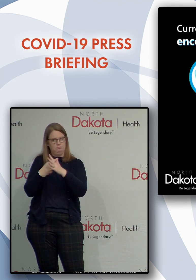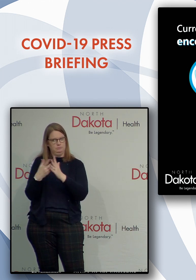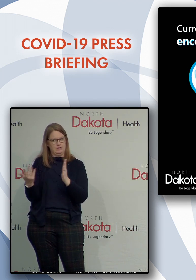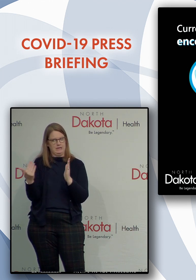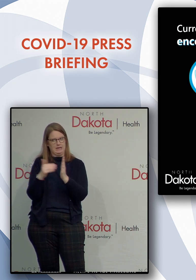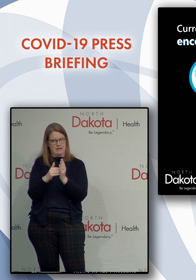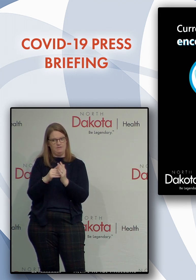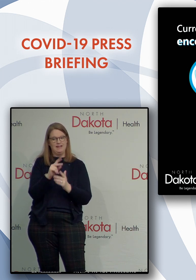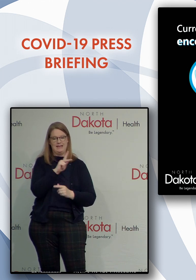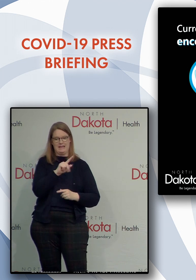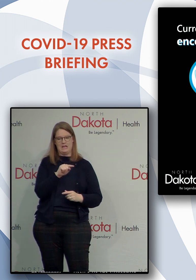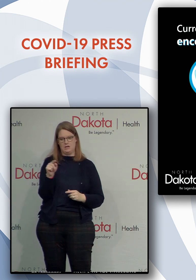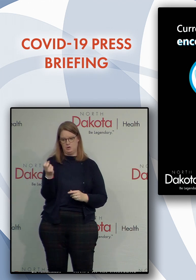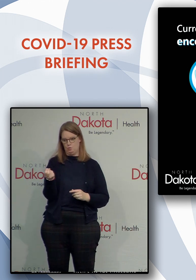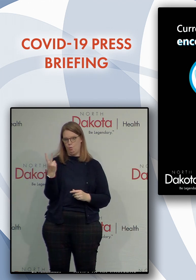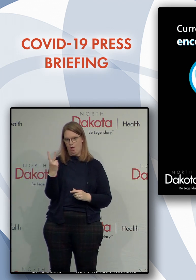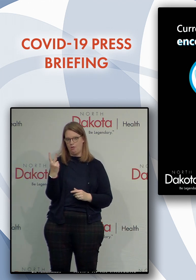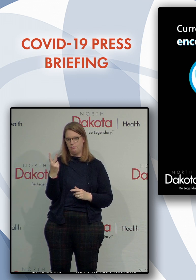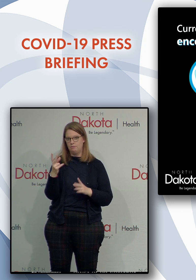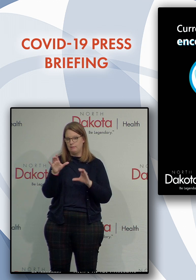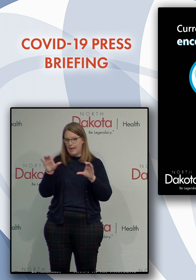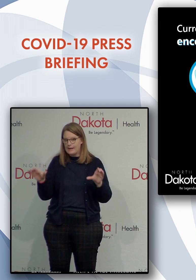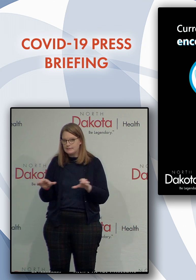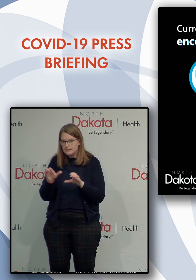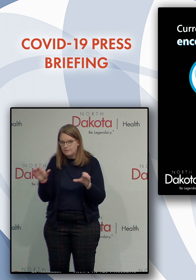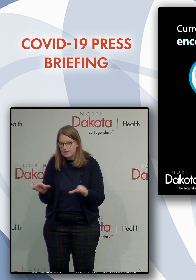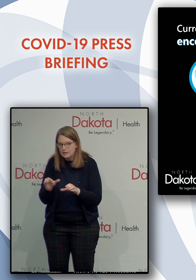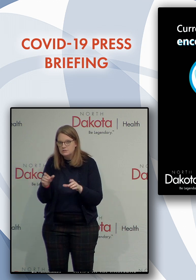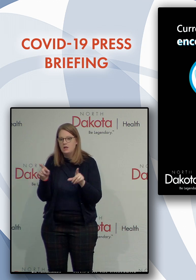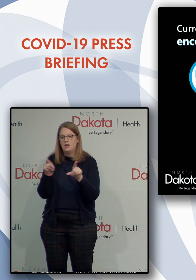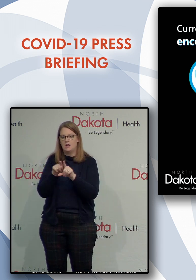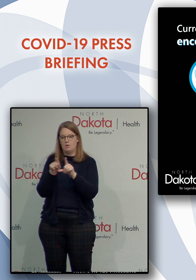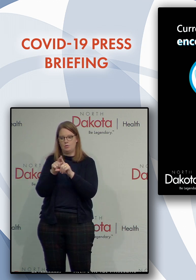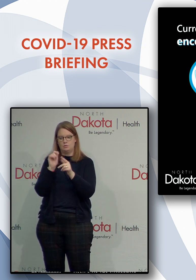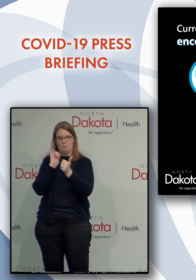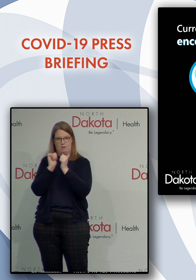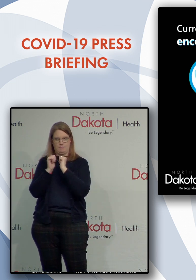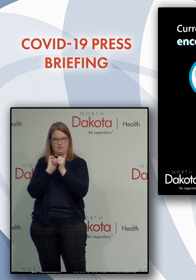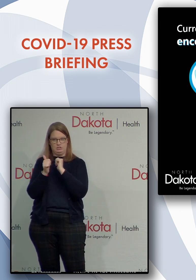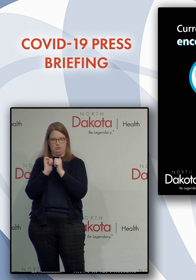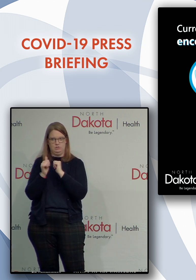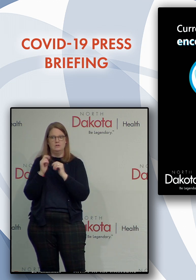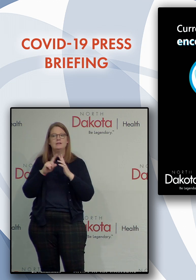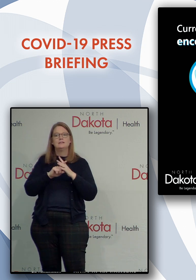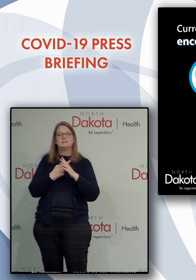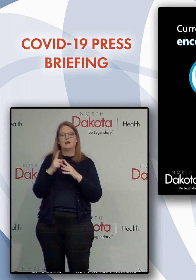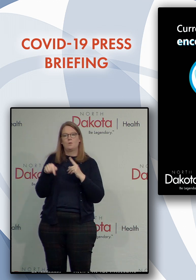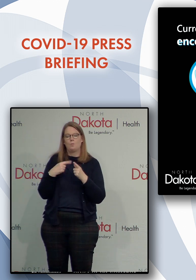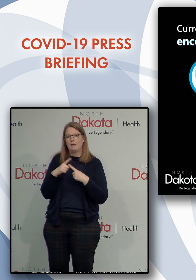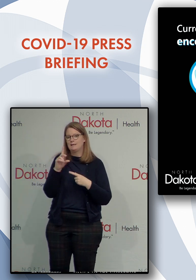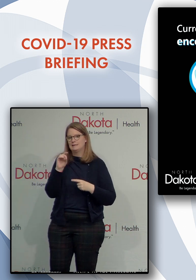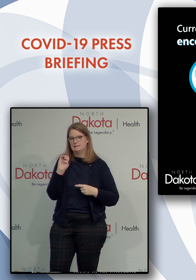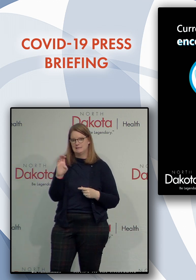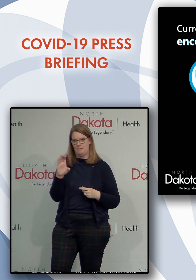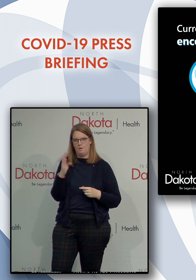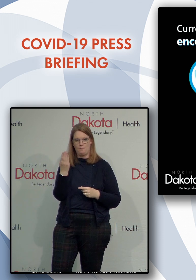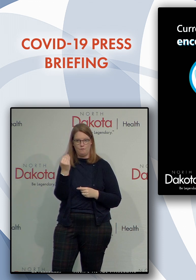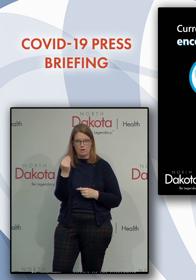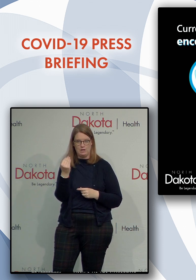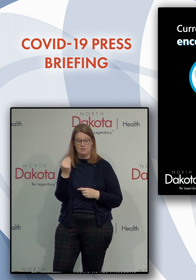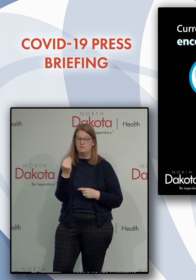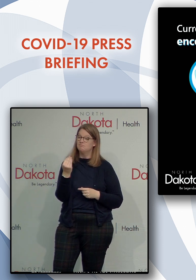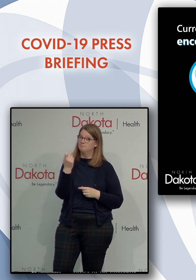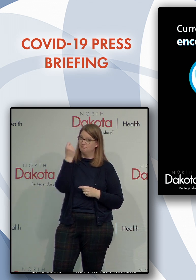of K-12 extracurricular activities and competition beginning on December 14th. We will continue to work